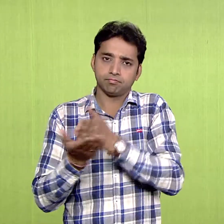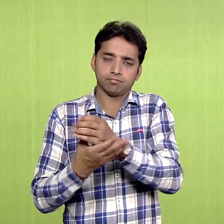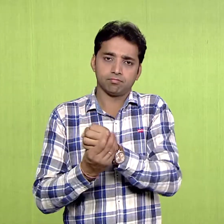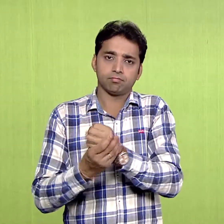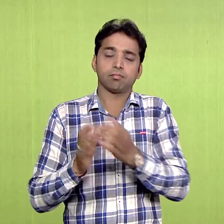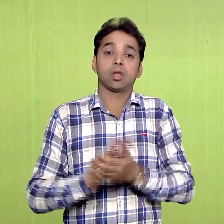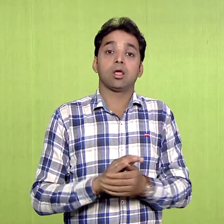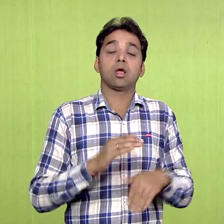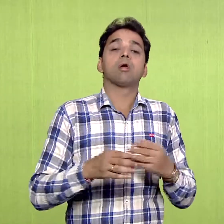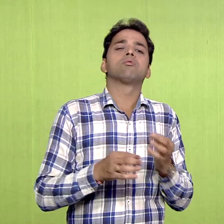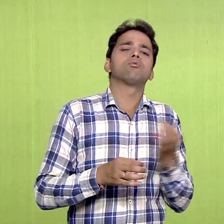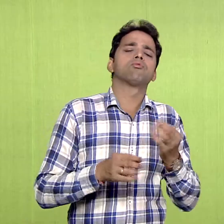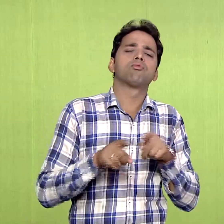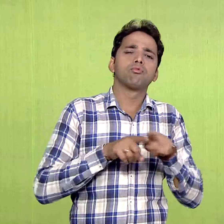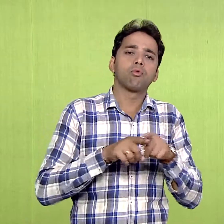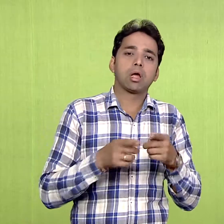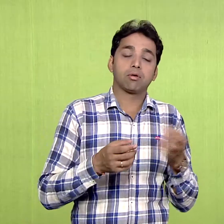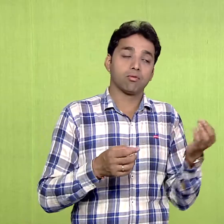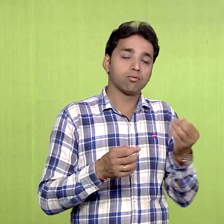few examples of grand buildings.